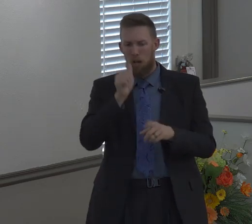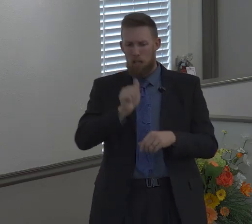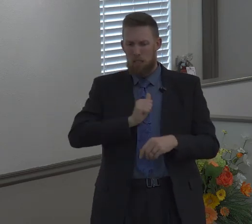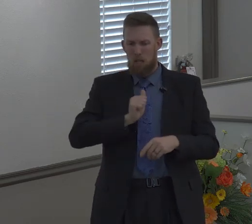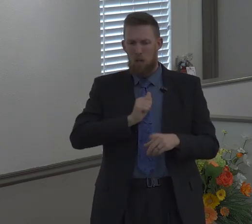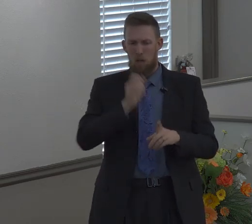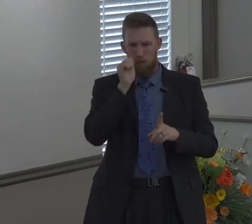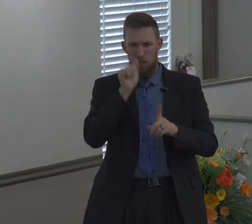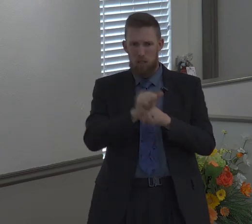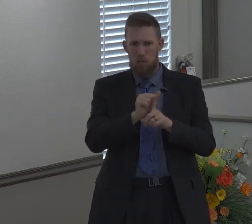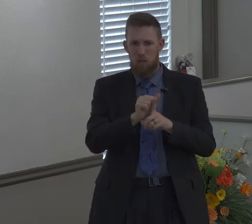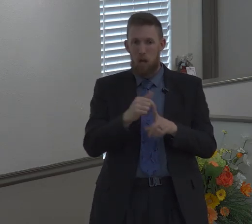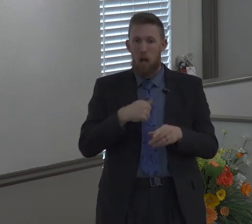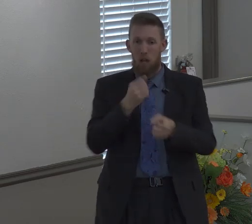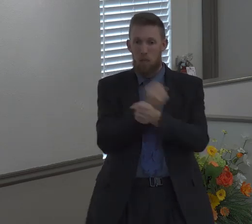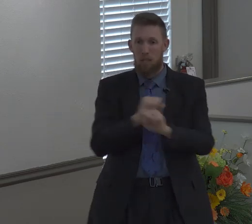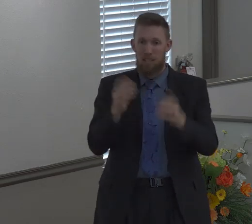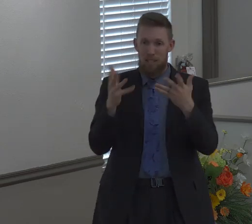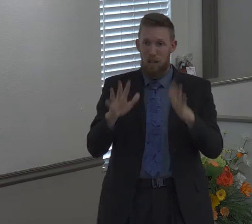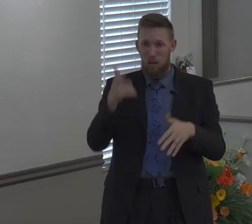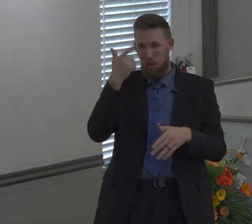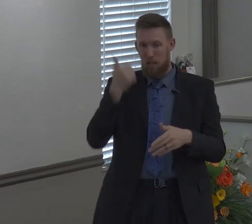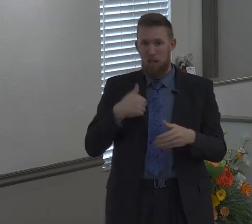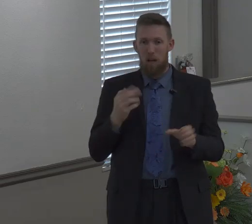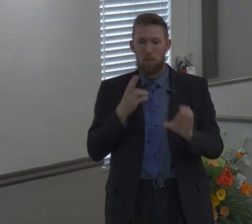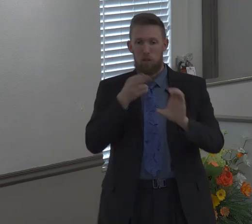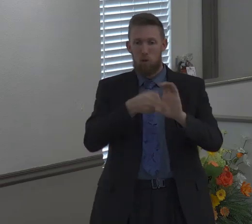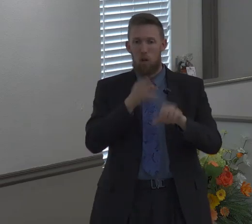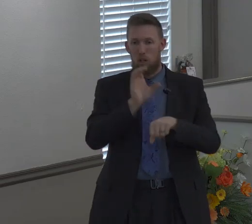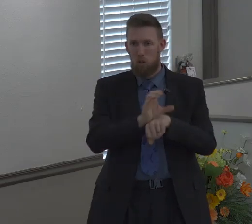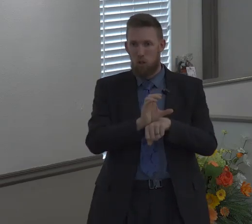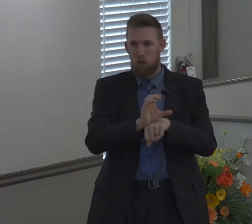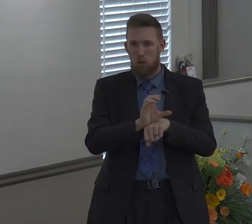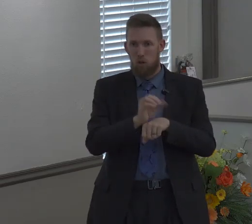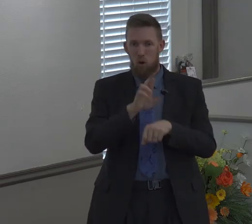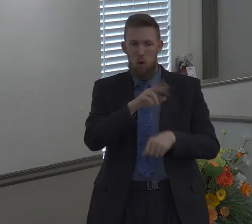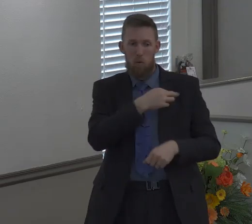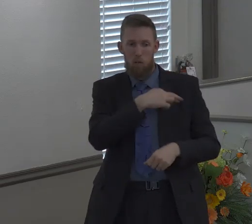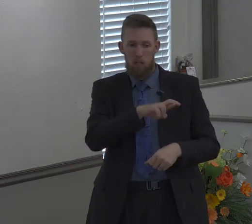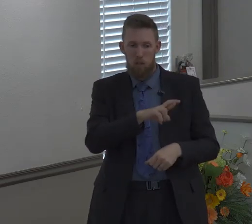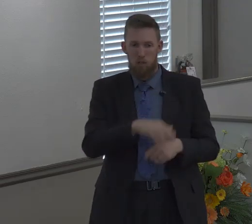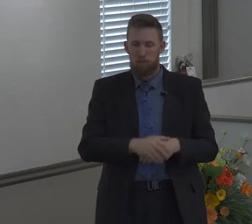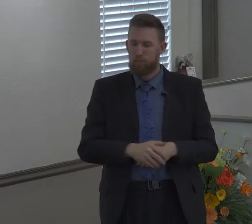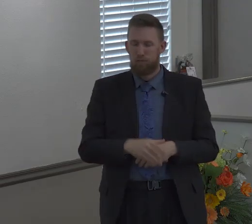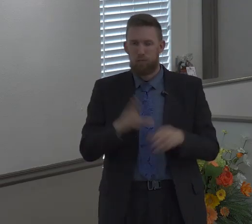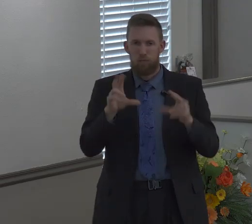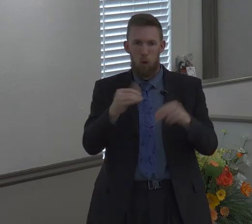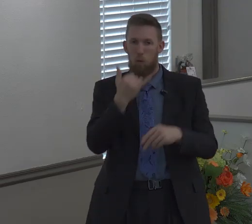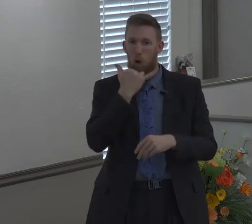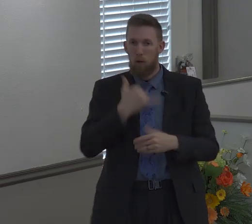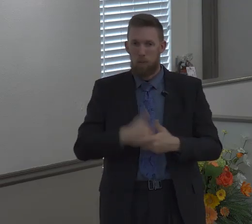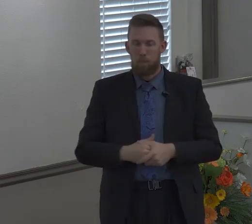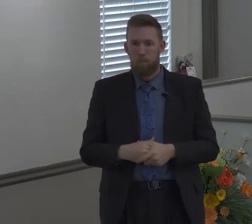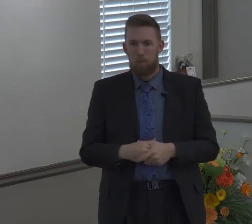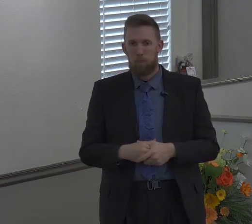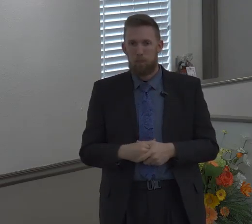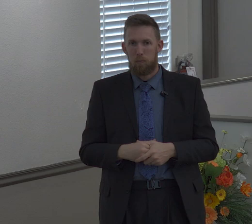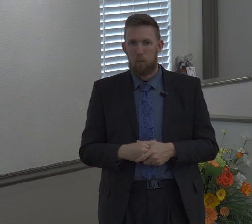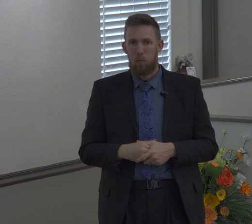Another self-deception is I'm saved because I belong to a certain church or a certain denomination.